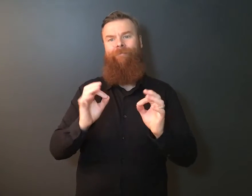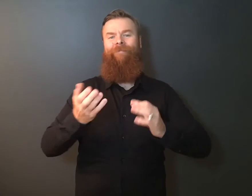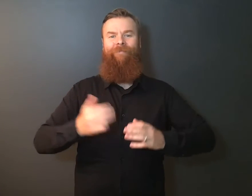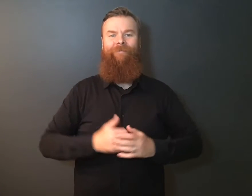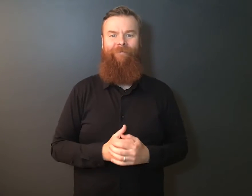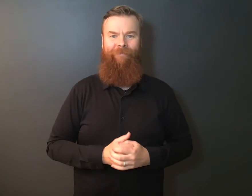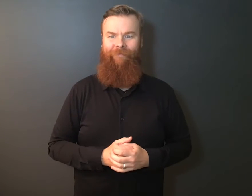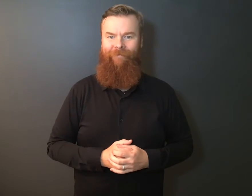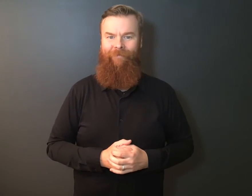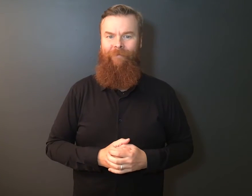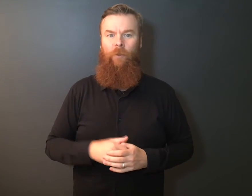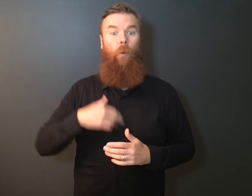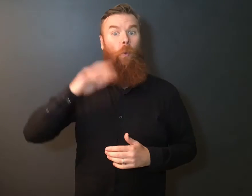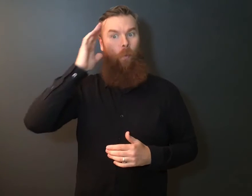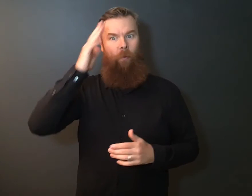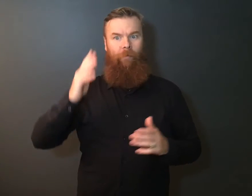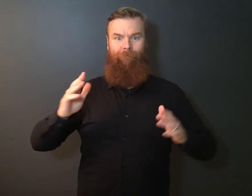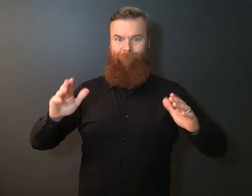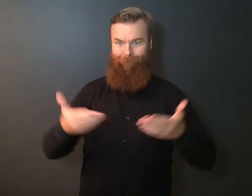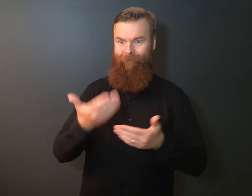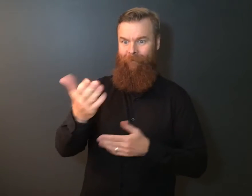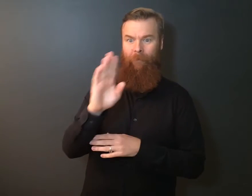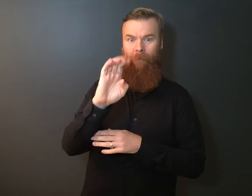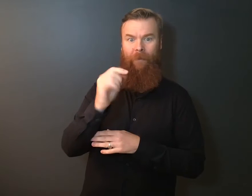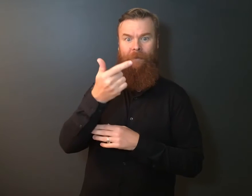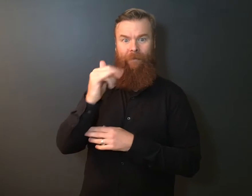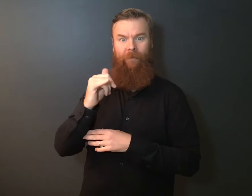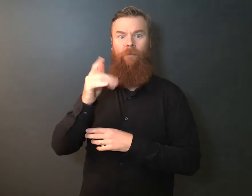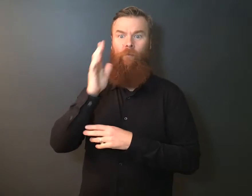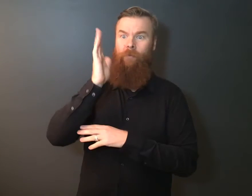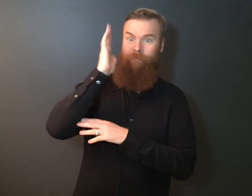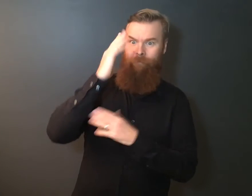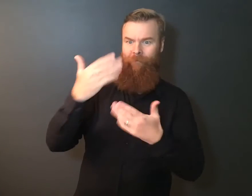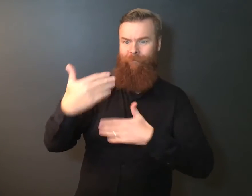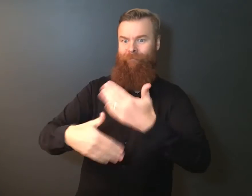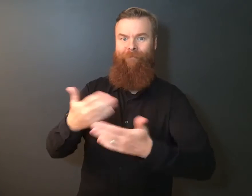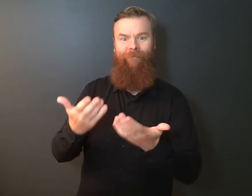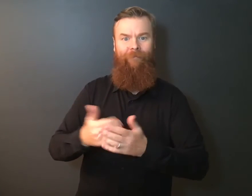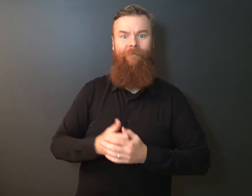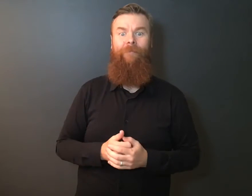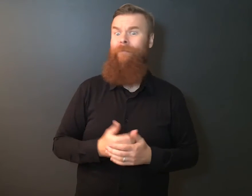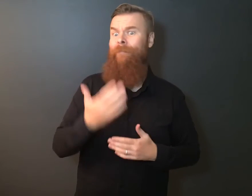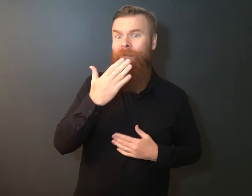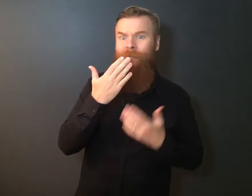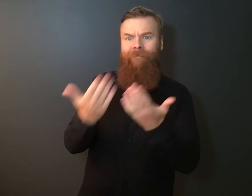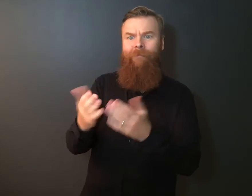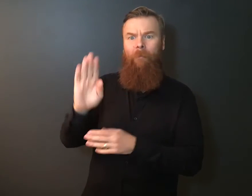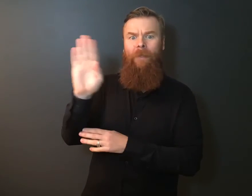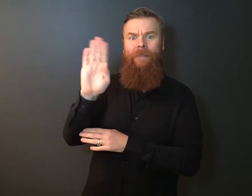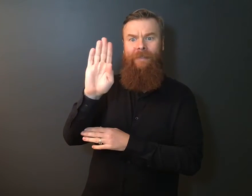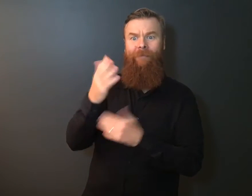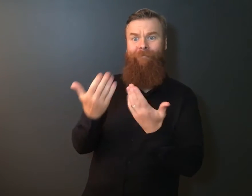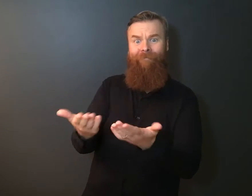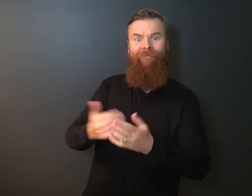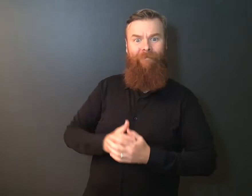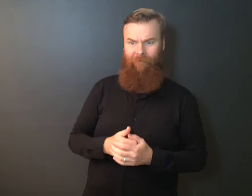Betty before passing her the floor. Thank you, Betty, for joining. So Betty